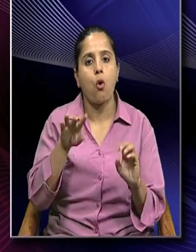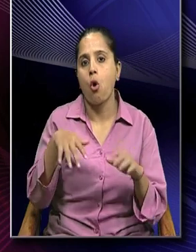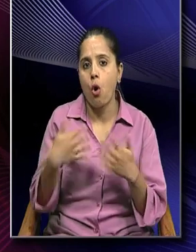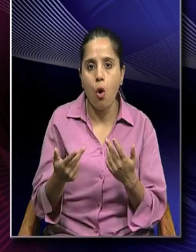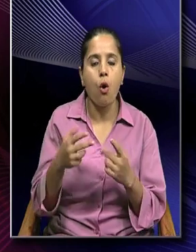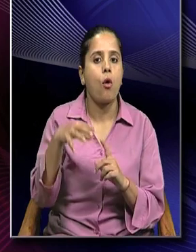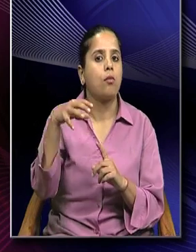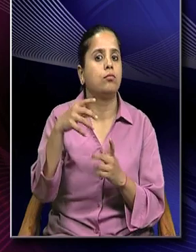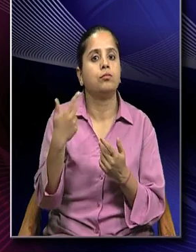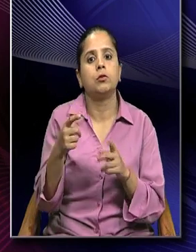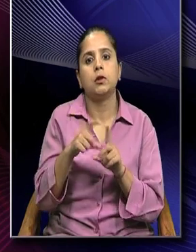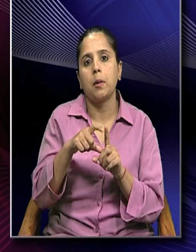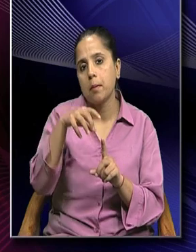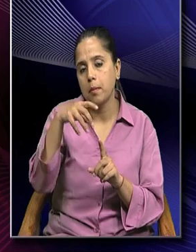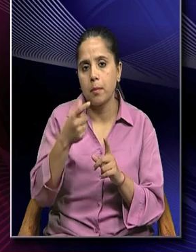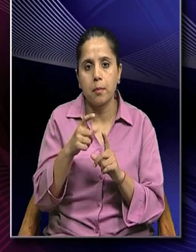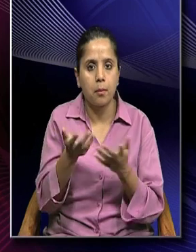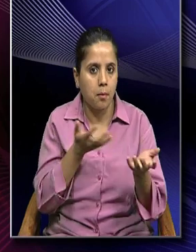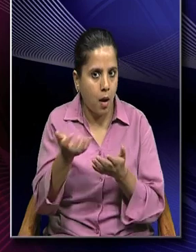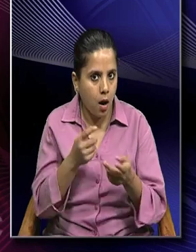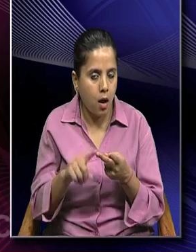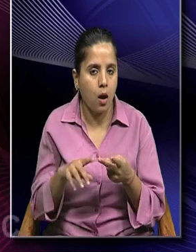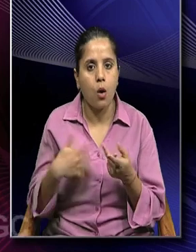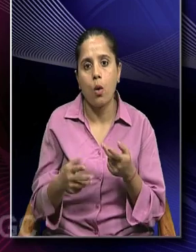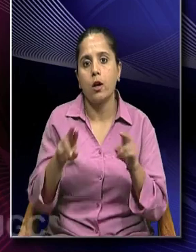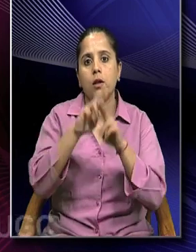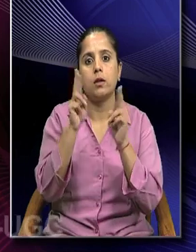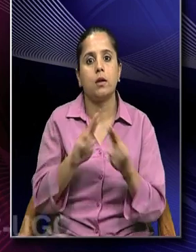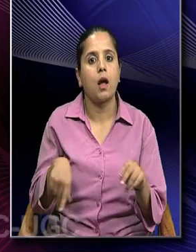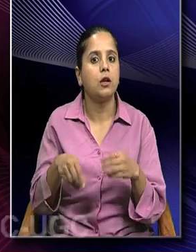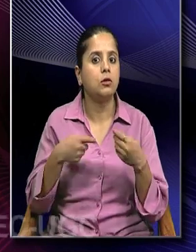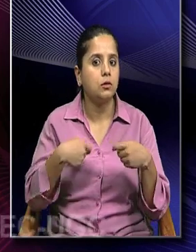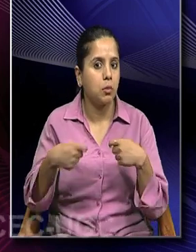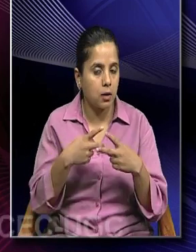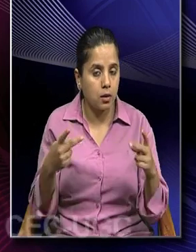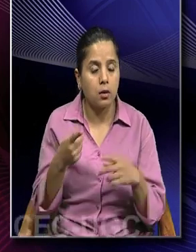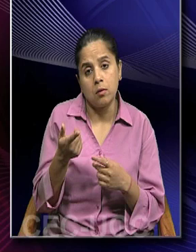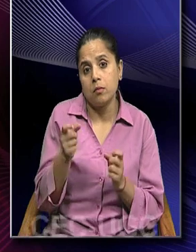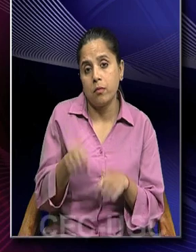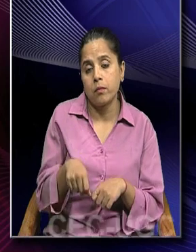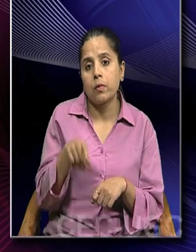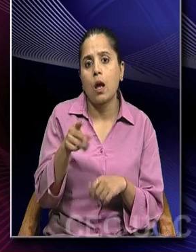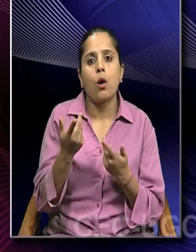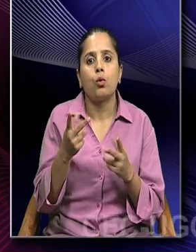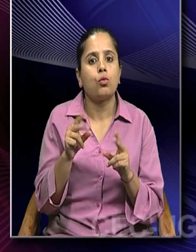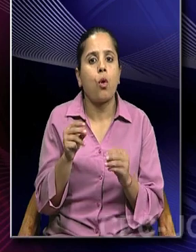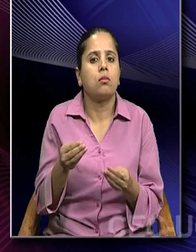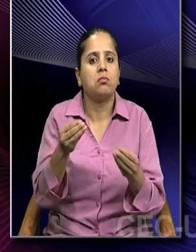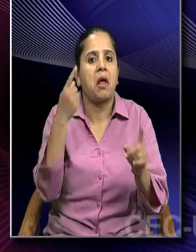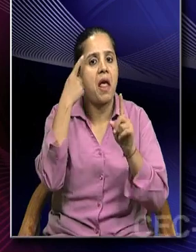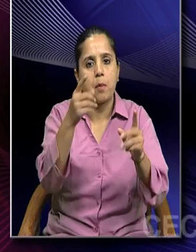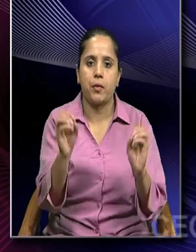of marketing or in the department of international trade, then of course that is not going to serve your